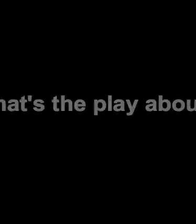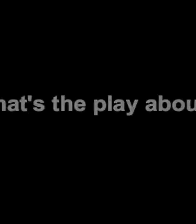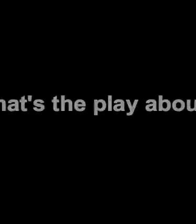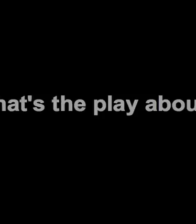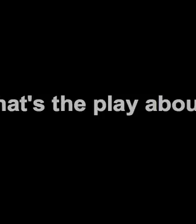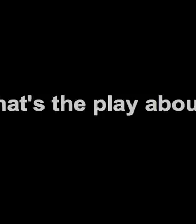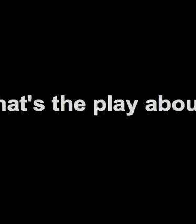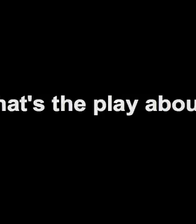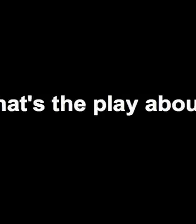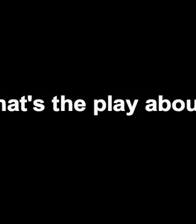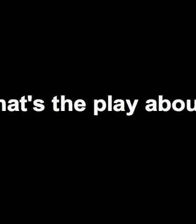What's the play about?